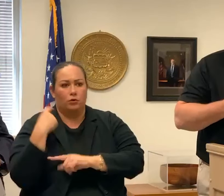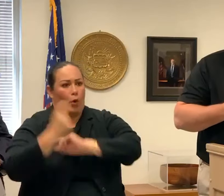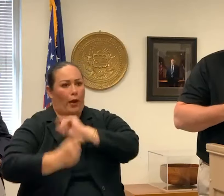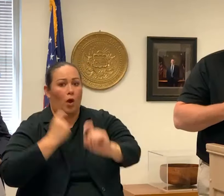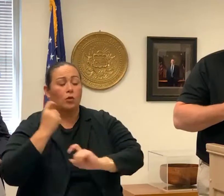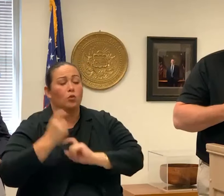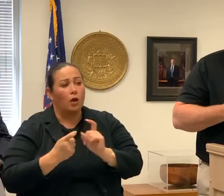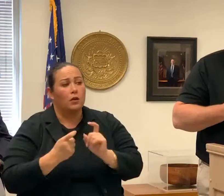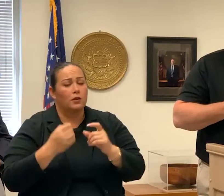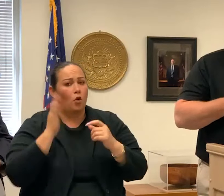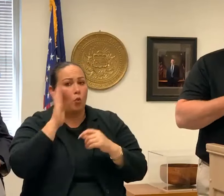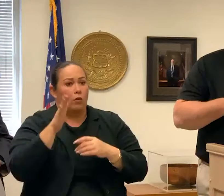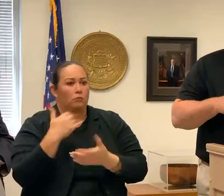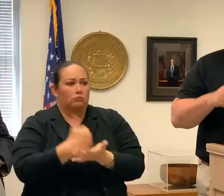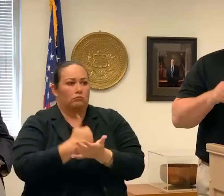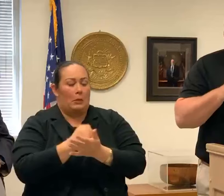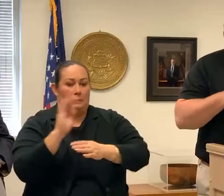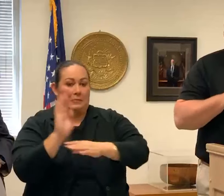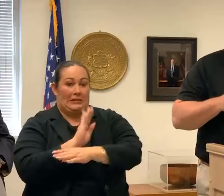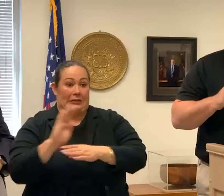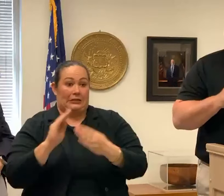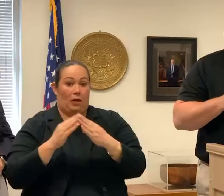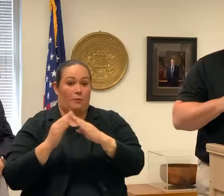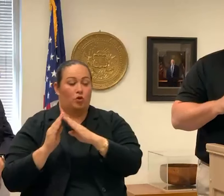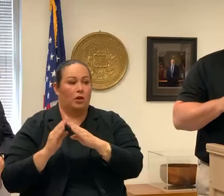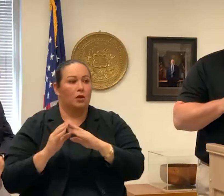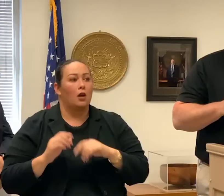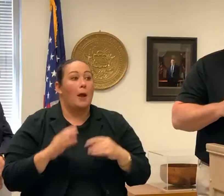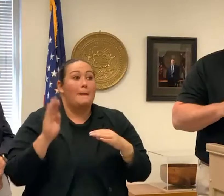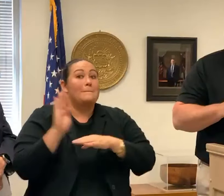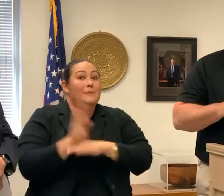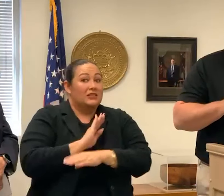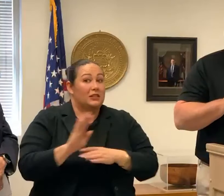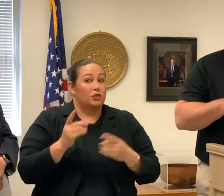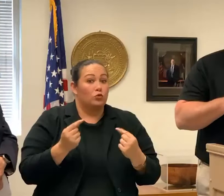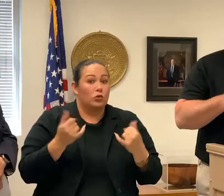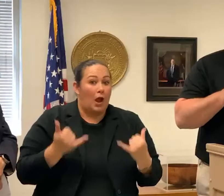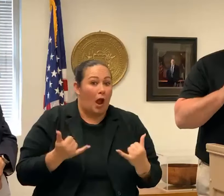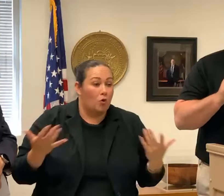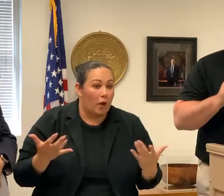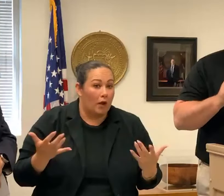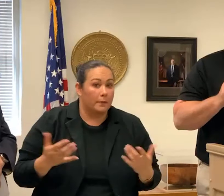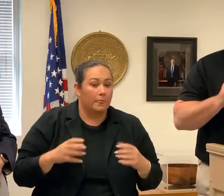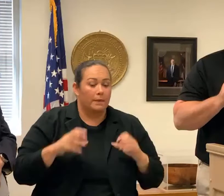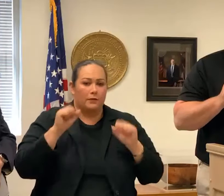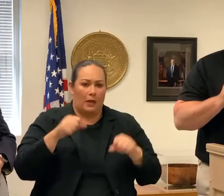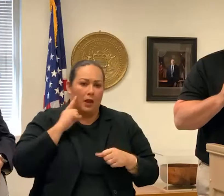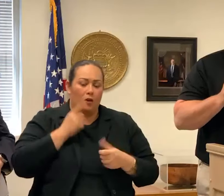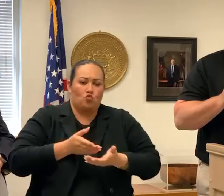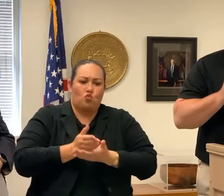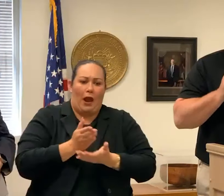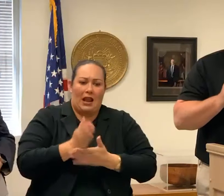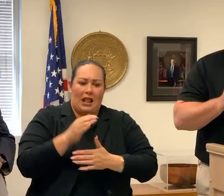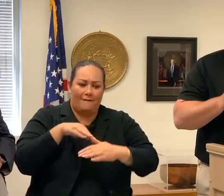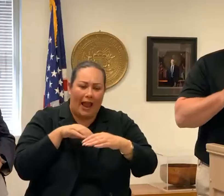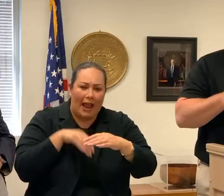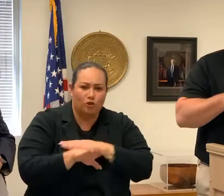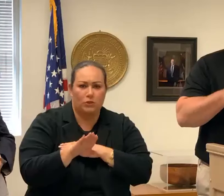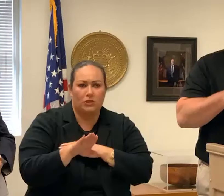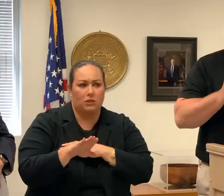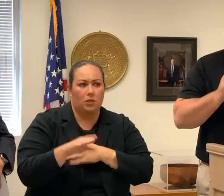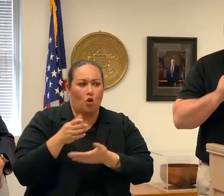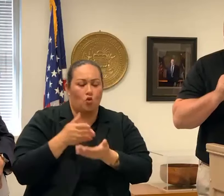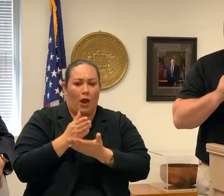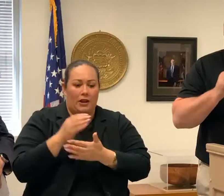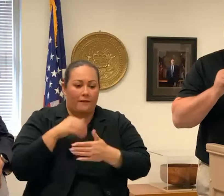help the business community. But I'll tell you one thing the businesses could do right now is they could go fill out a right of entry, and they can fill out a right of entry